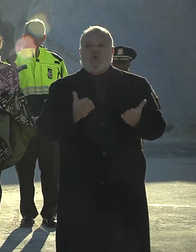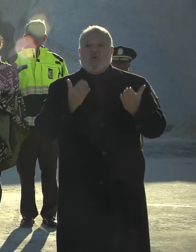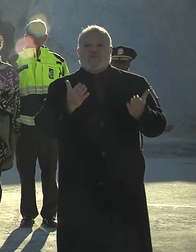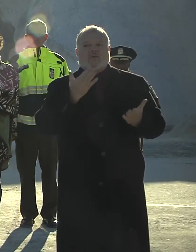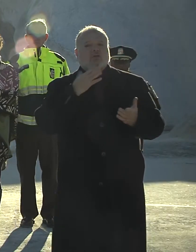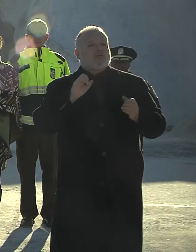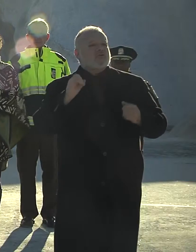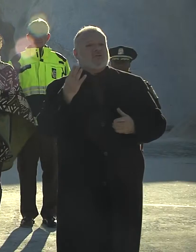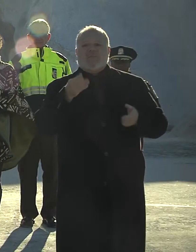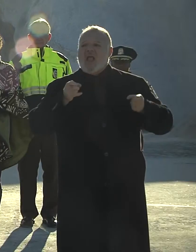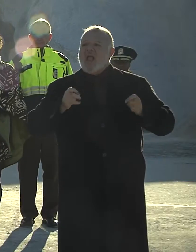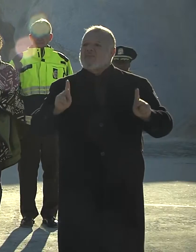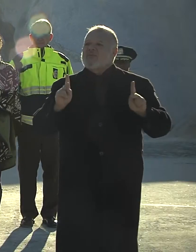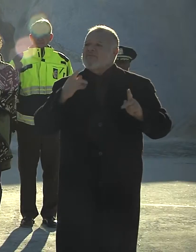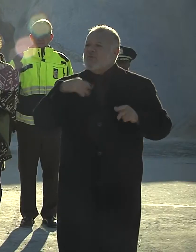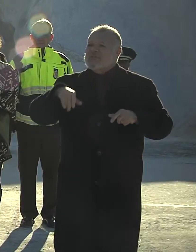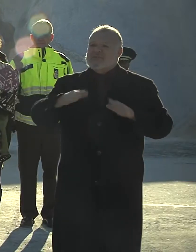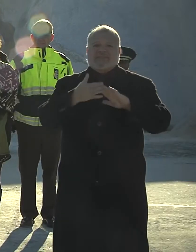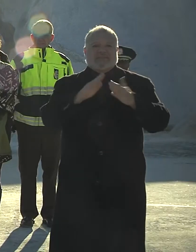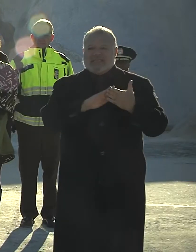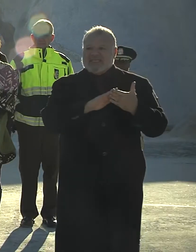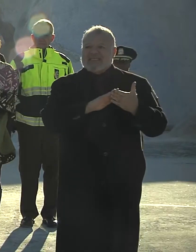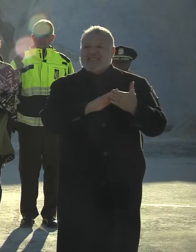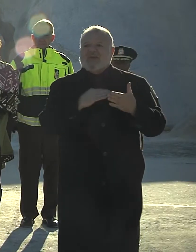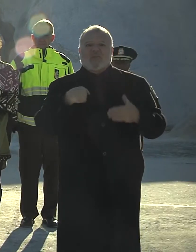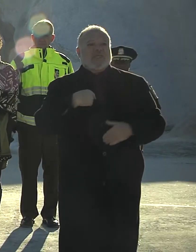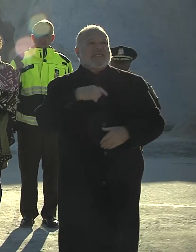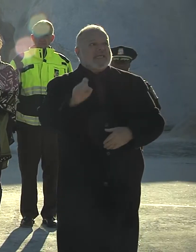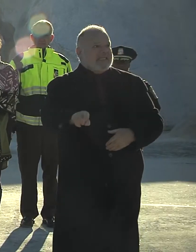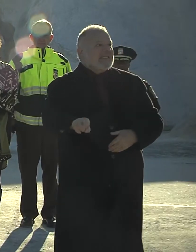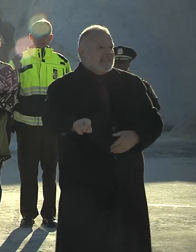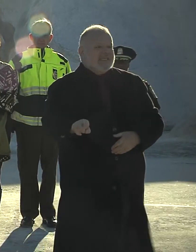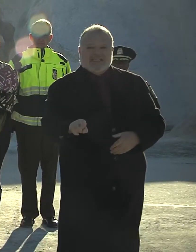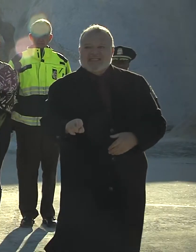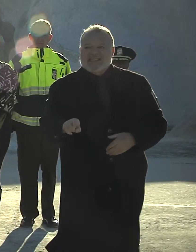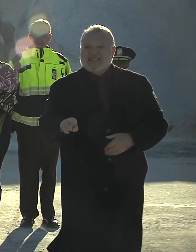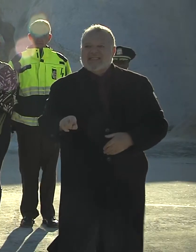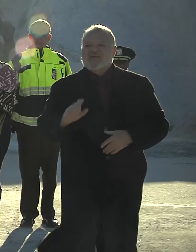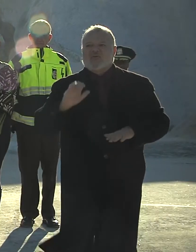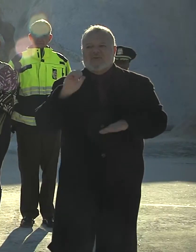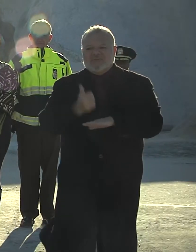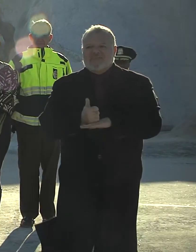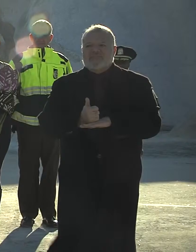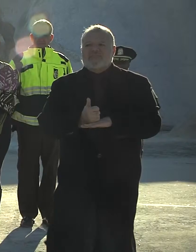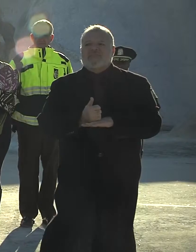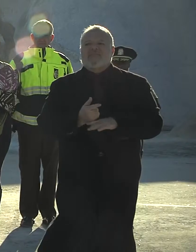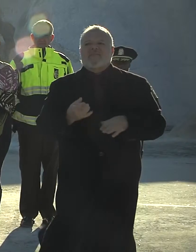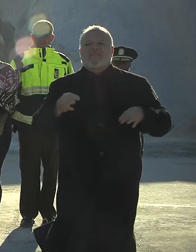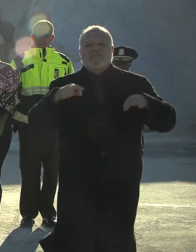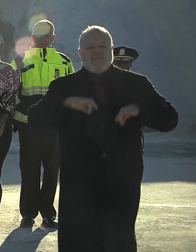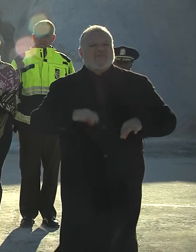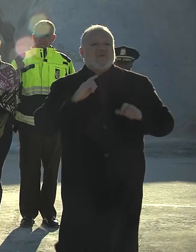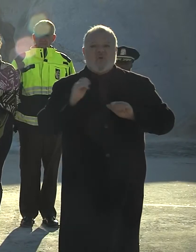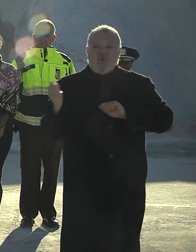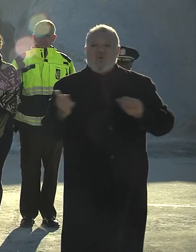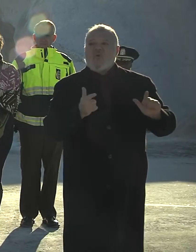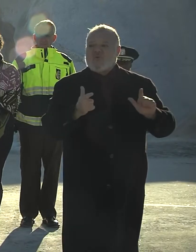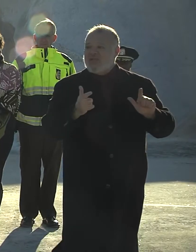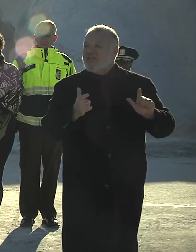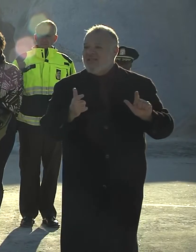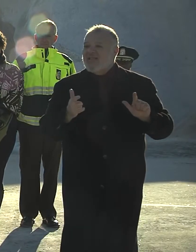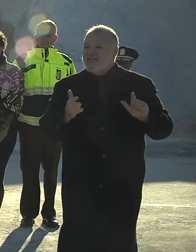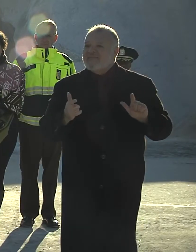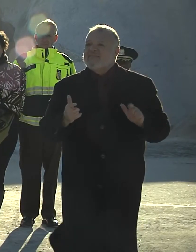your community and that are so necessary, based right here in our city, it benefits everyone when these jobs are held by